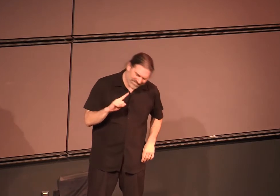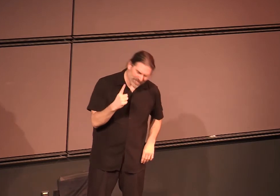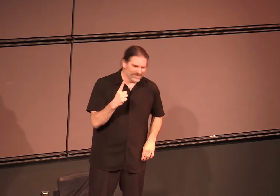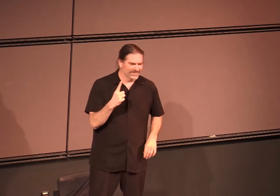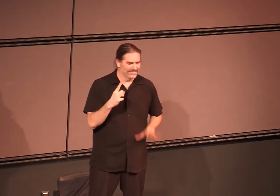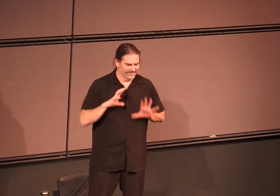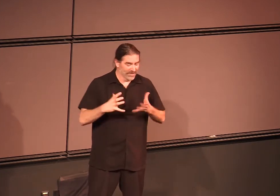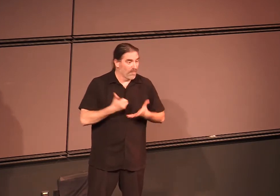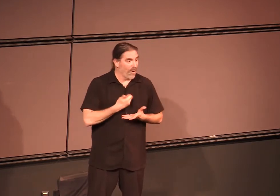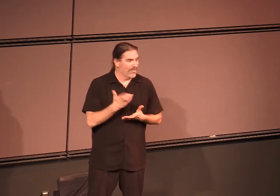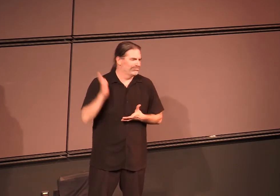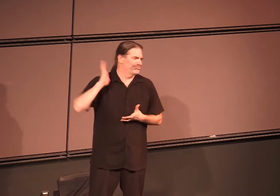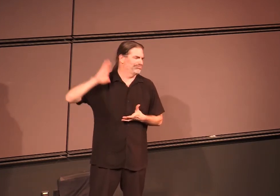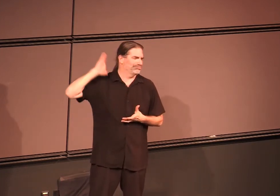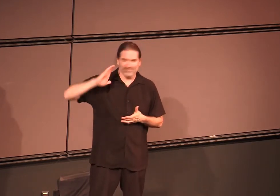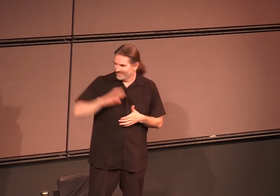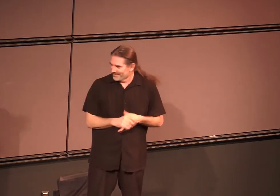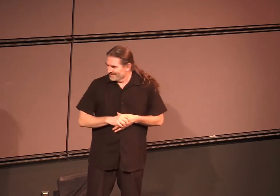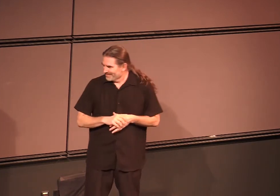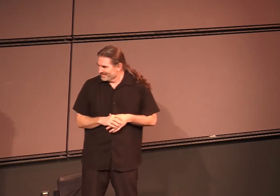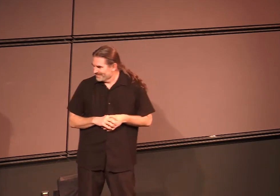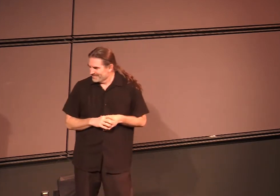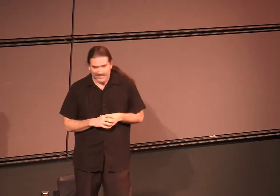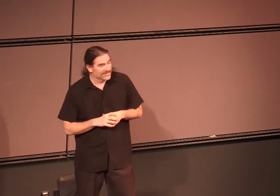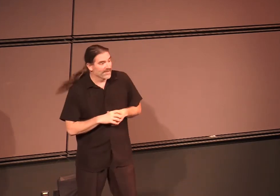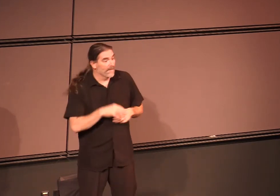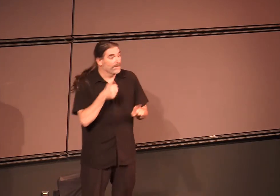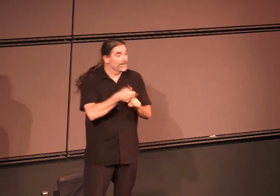Really, this is really our first poem from way back when.